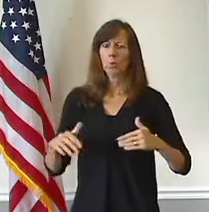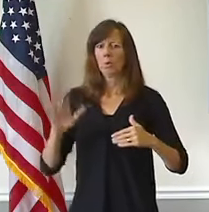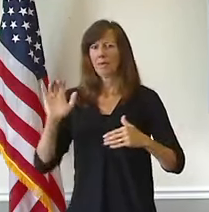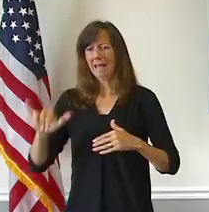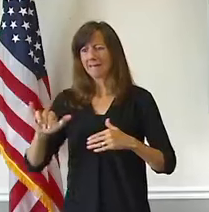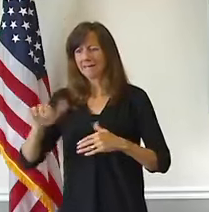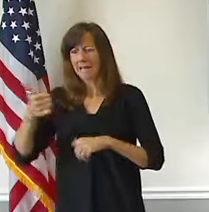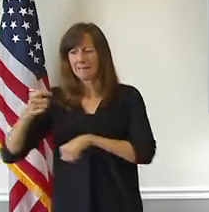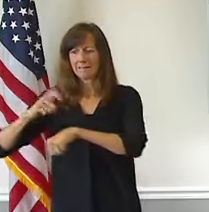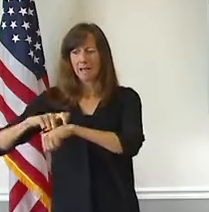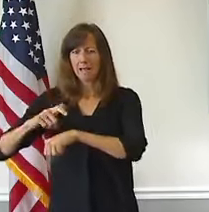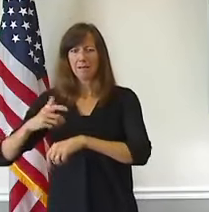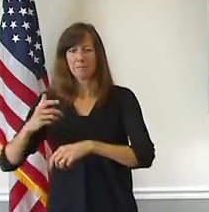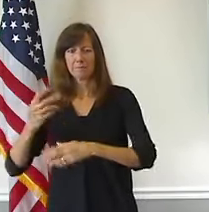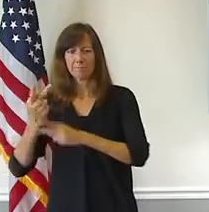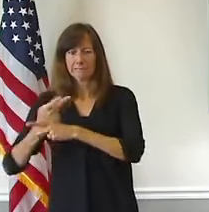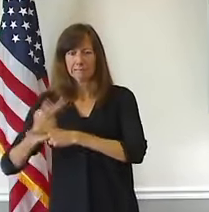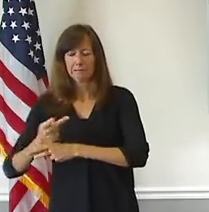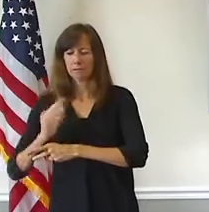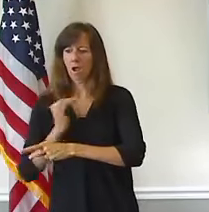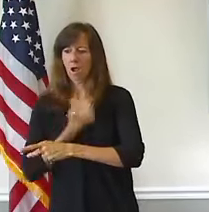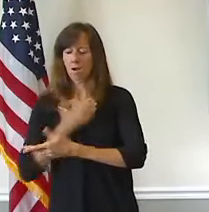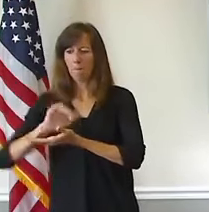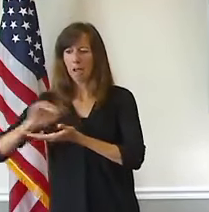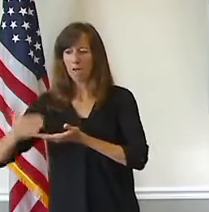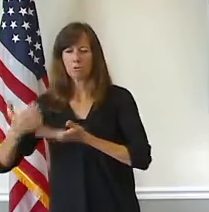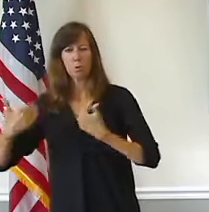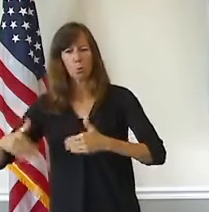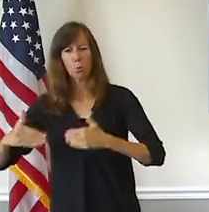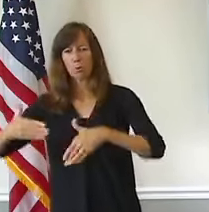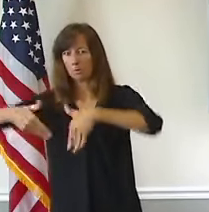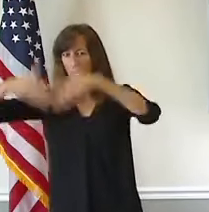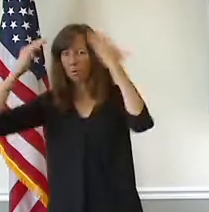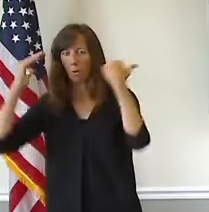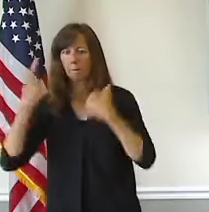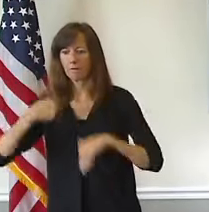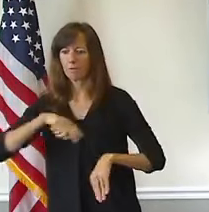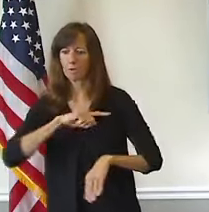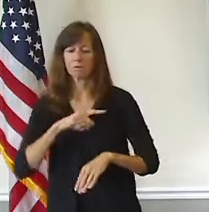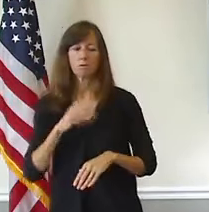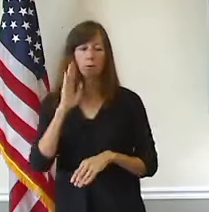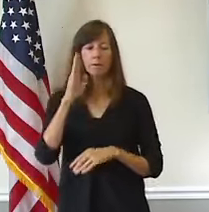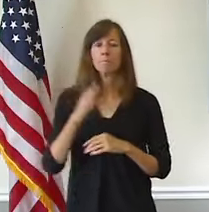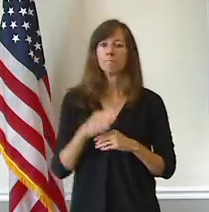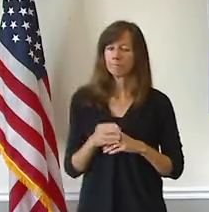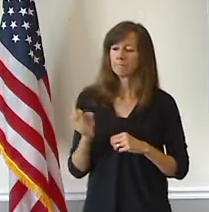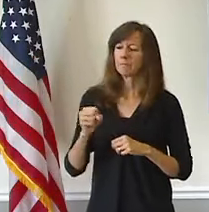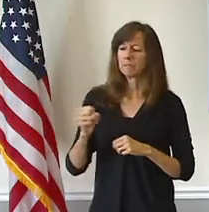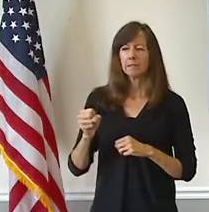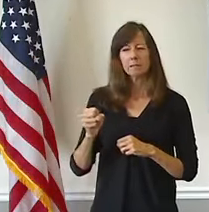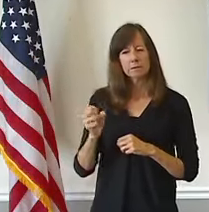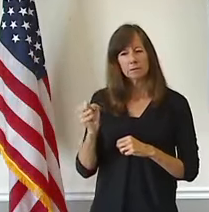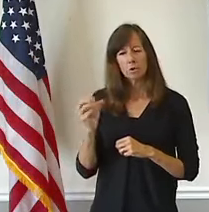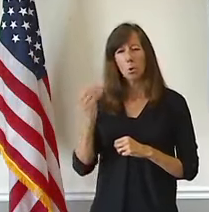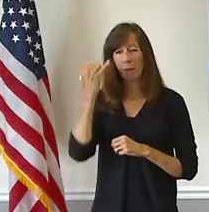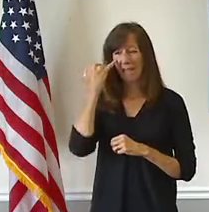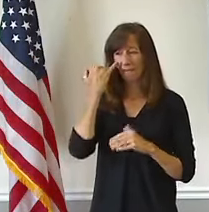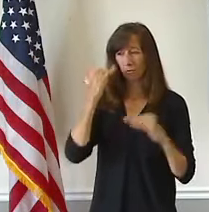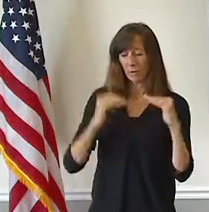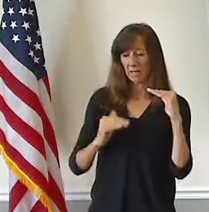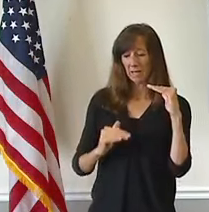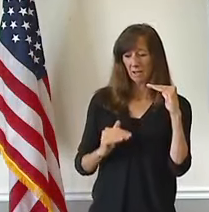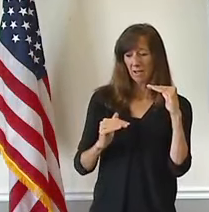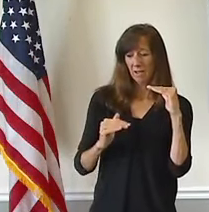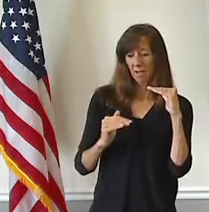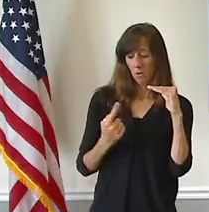Right. It does, you know, it does call into, I mean, I don't want to question it, but it is a broad window. So if we creep up even to the